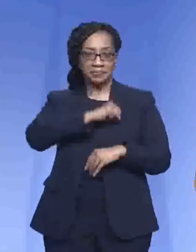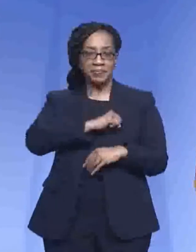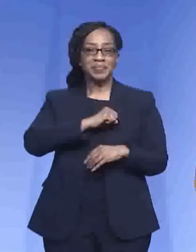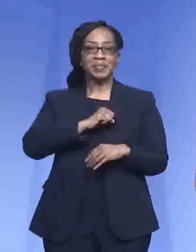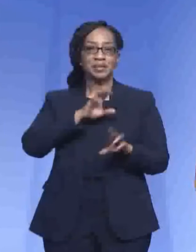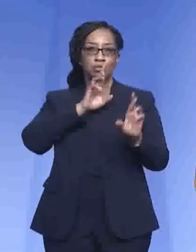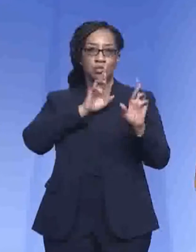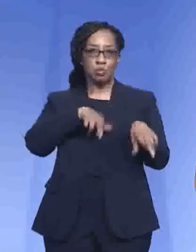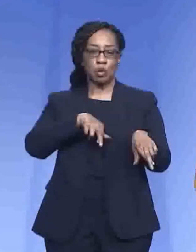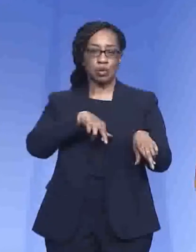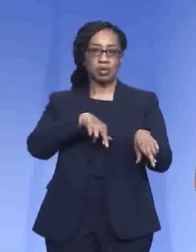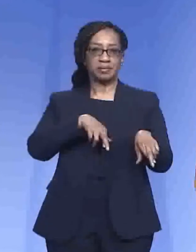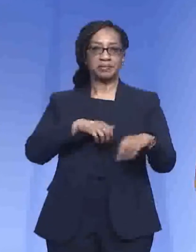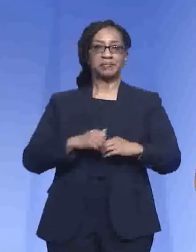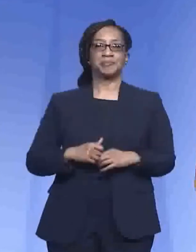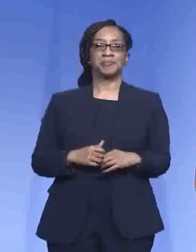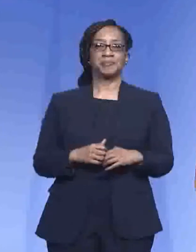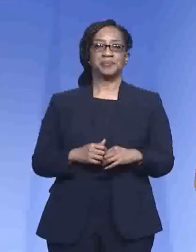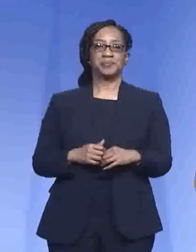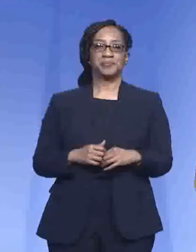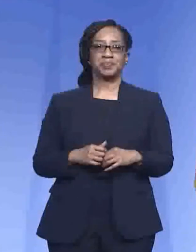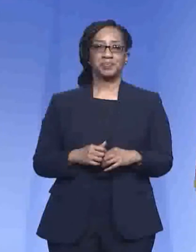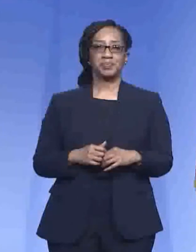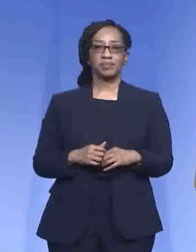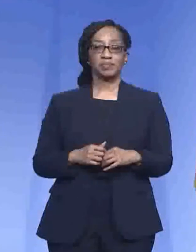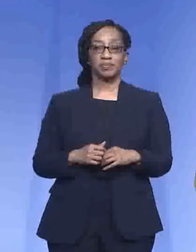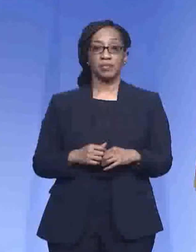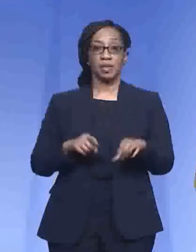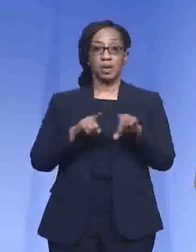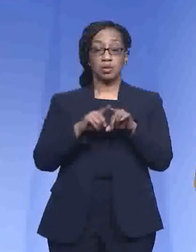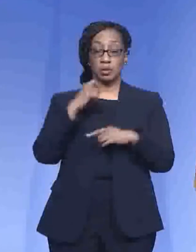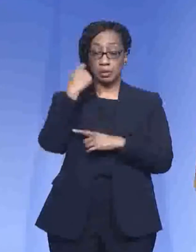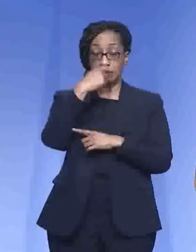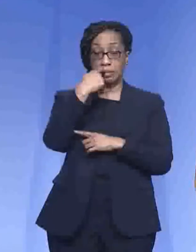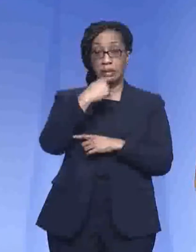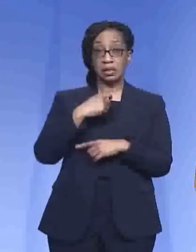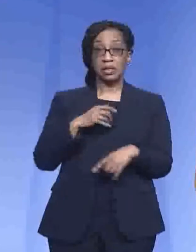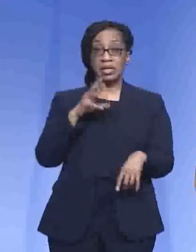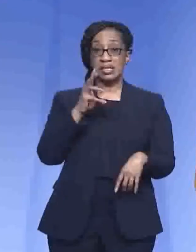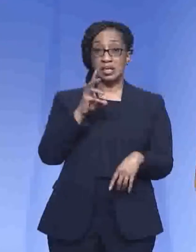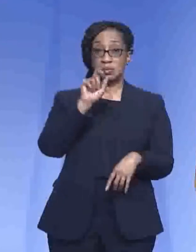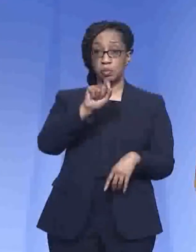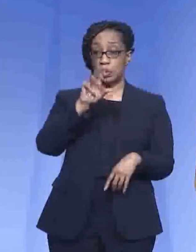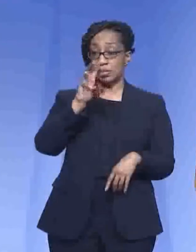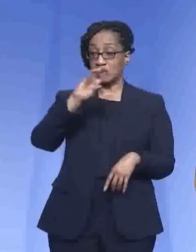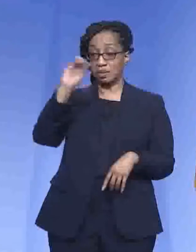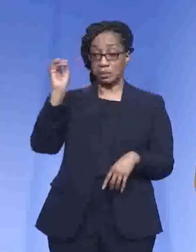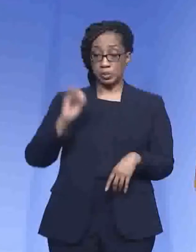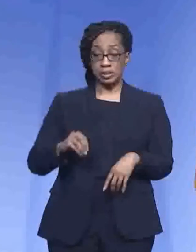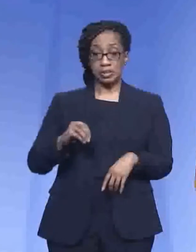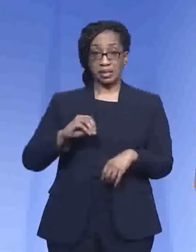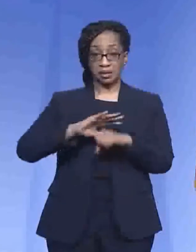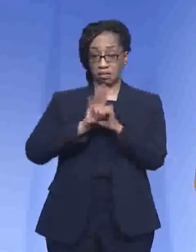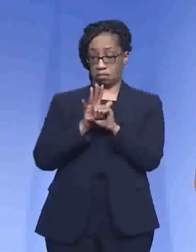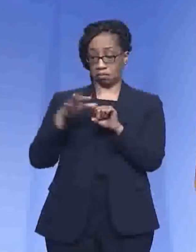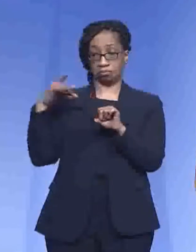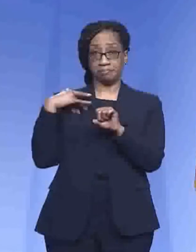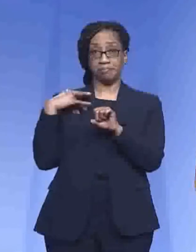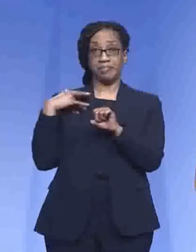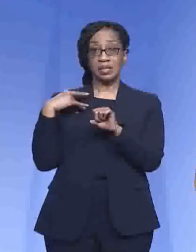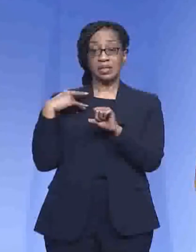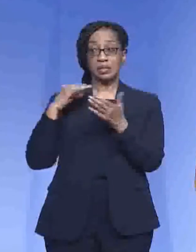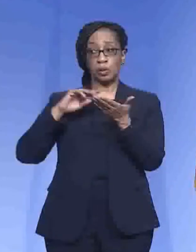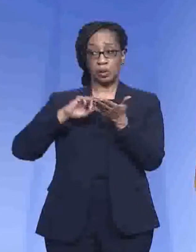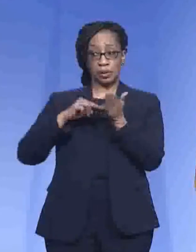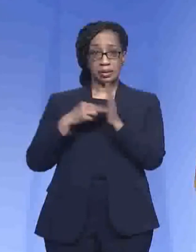reported so far in the epidemic. Now, our test positivity rate right now is 6.6%, so we're in single